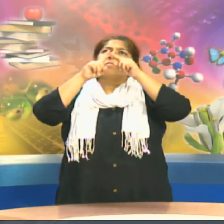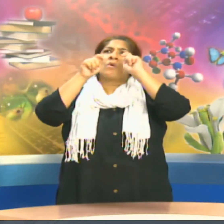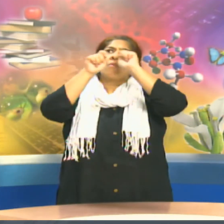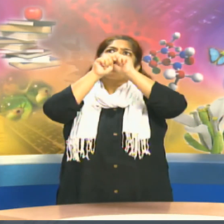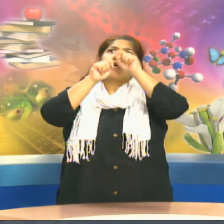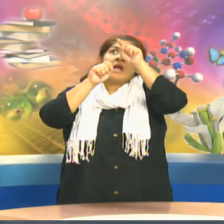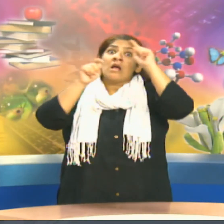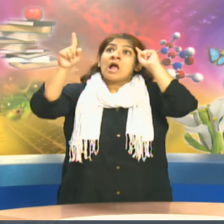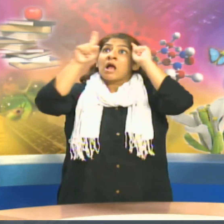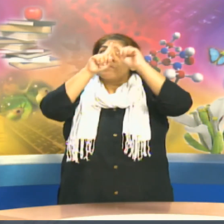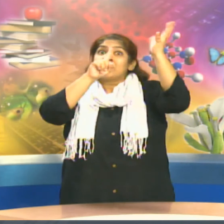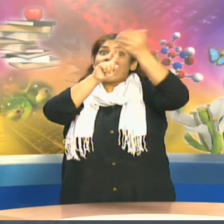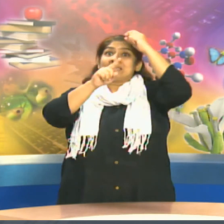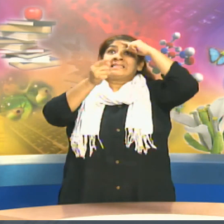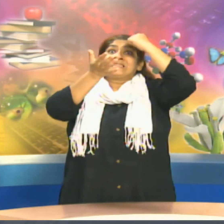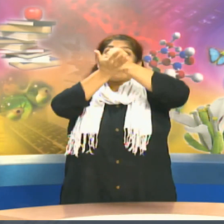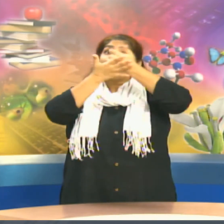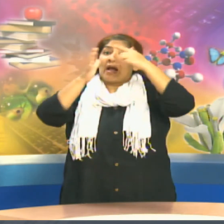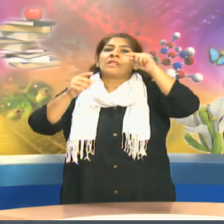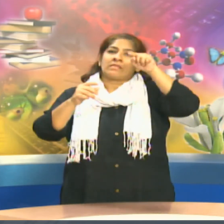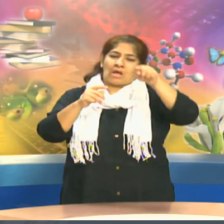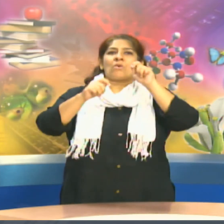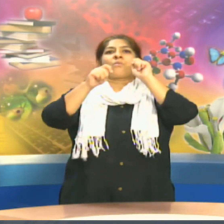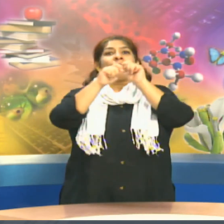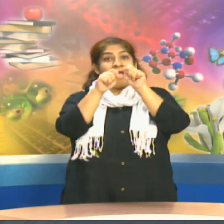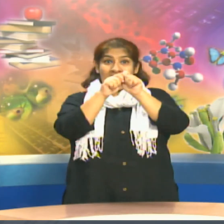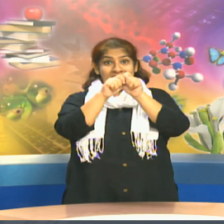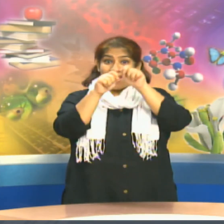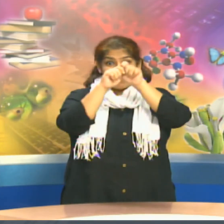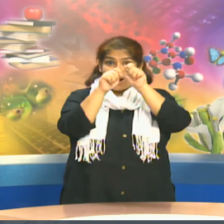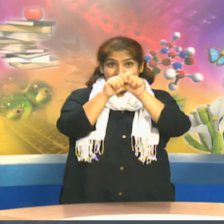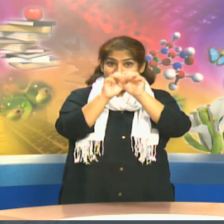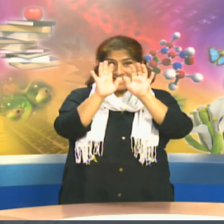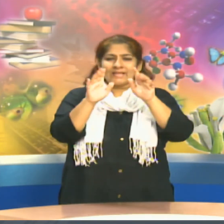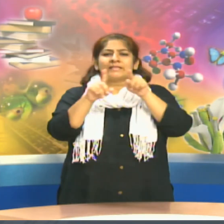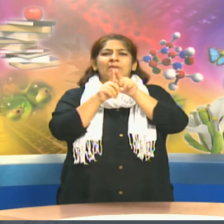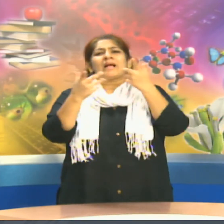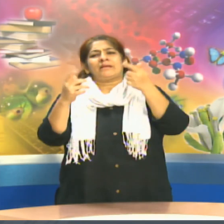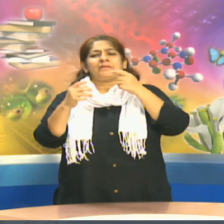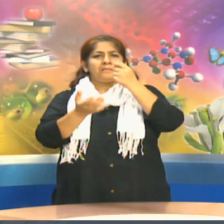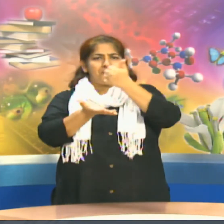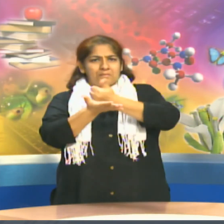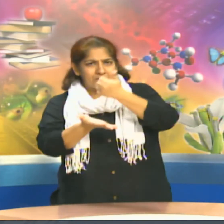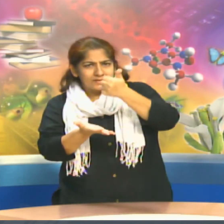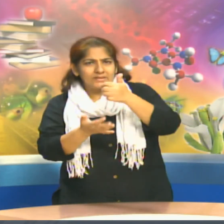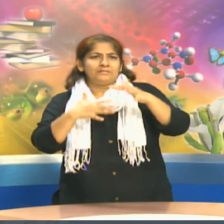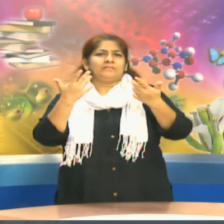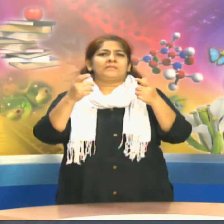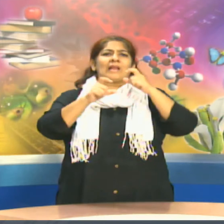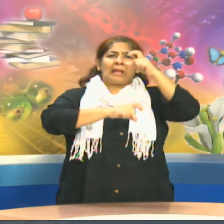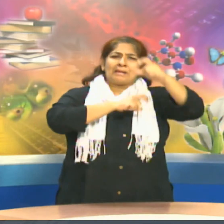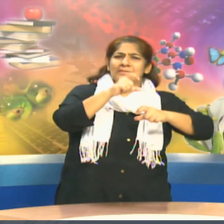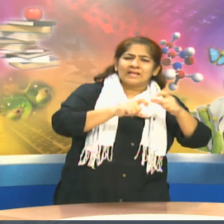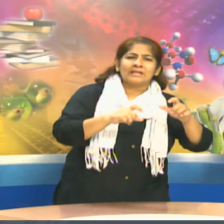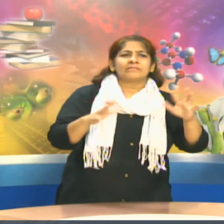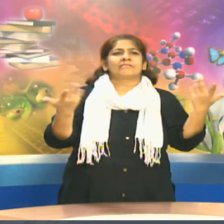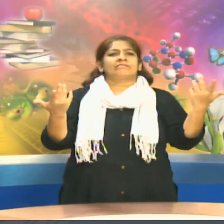earlier we talked about the objective, setting goals, and accordingly we do